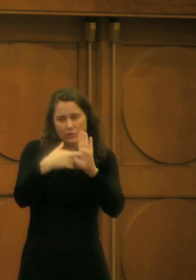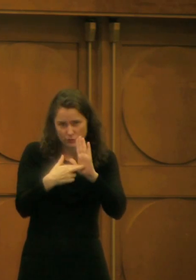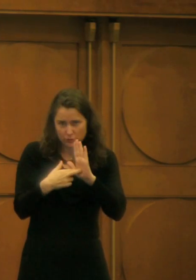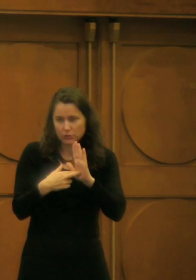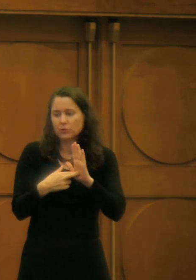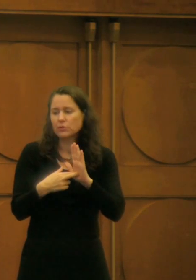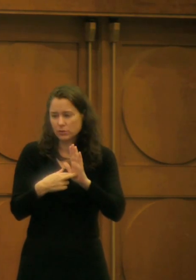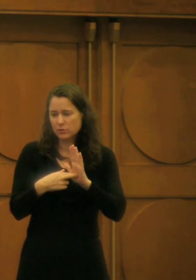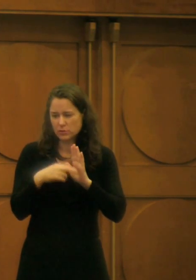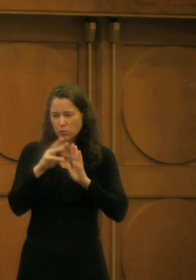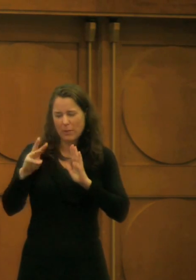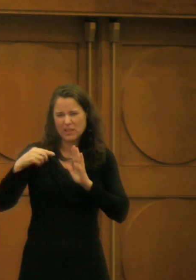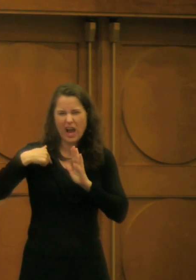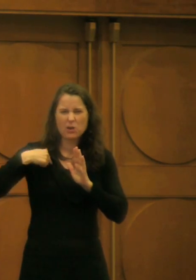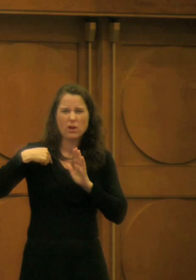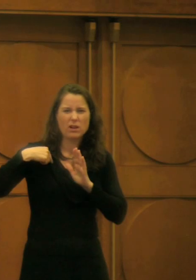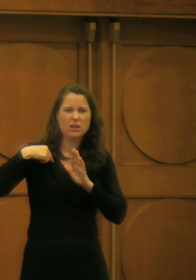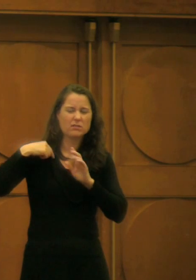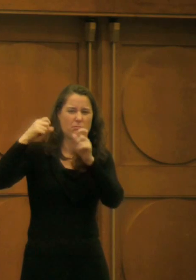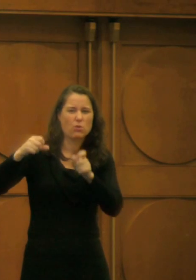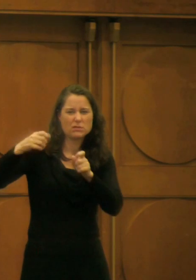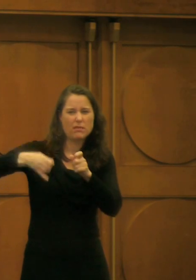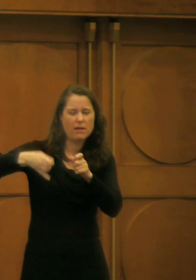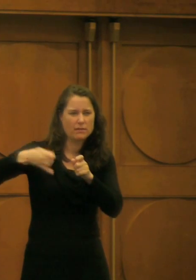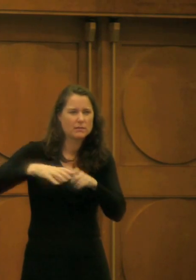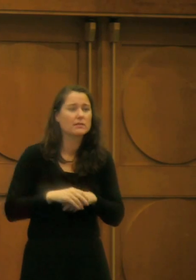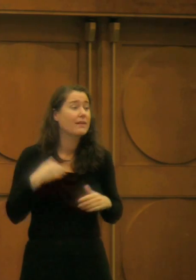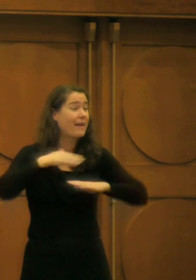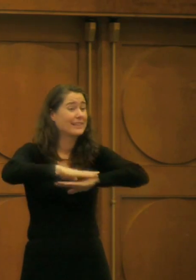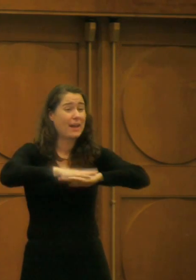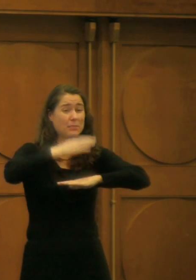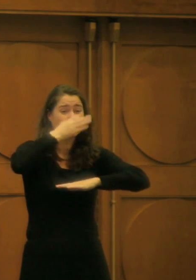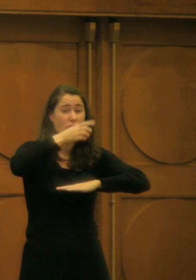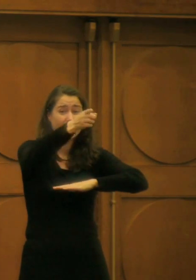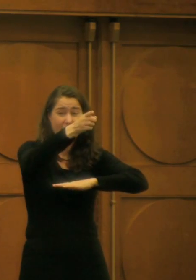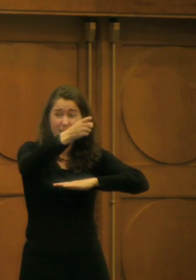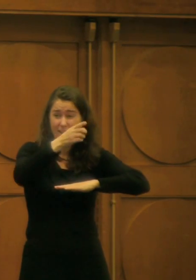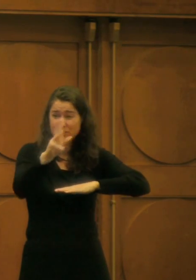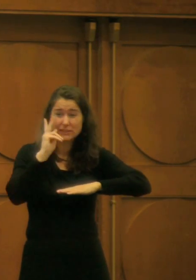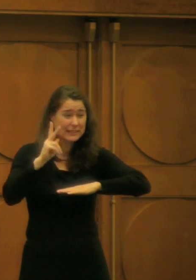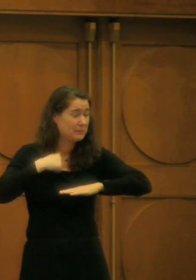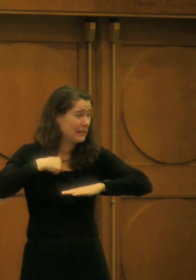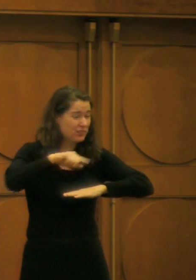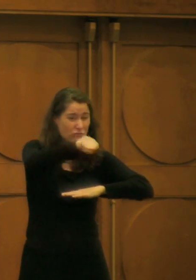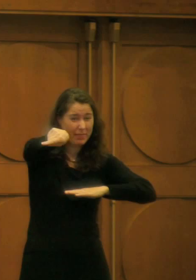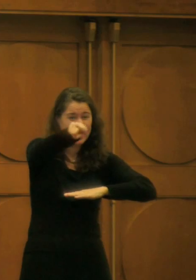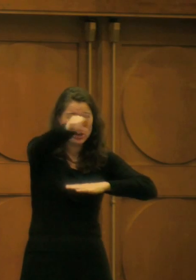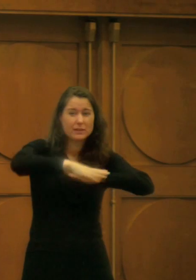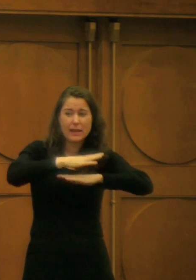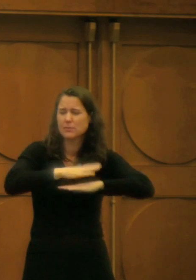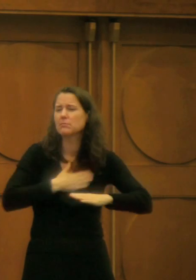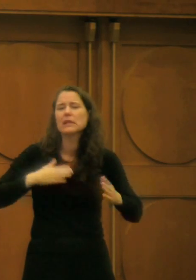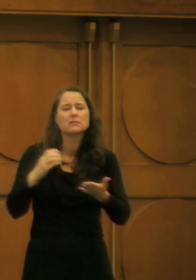is going to be at the end. And we have a table outside. Has everybody got their shirt at the table outside? It's got a lot of information on